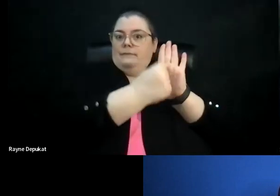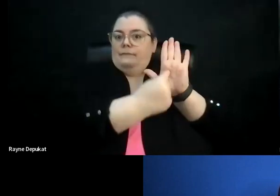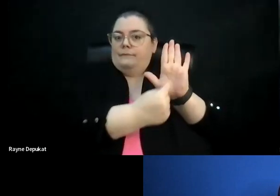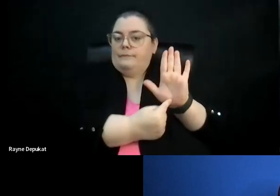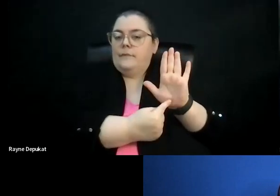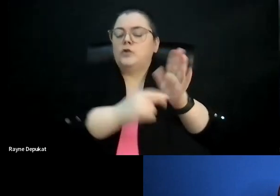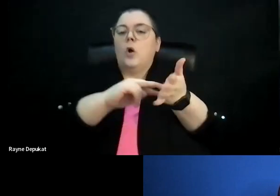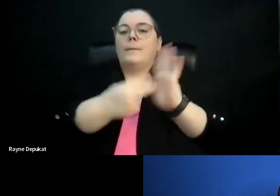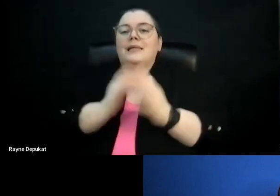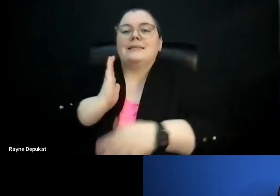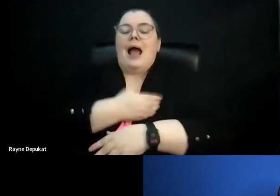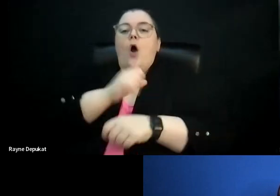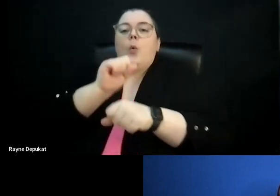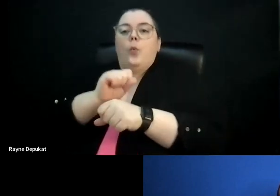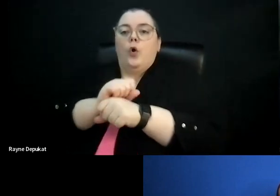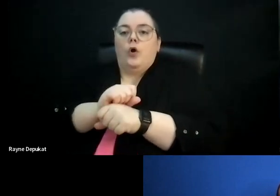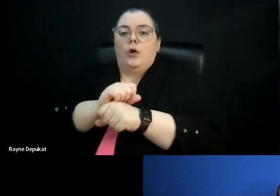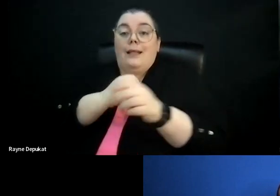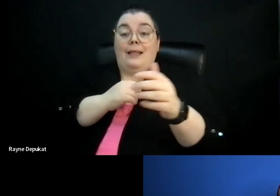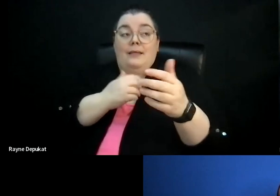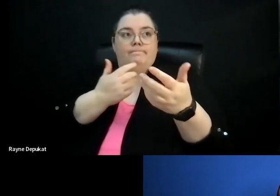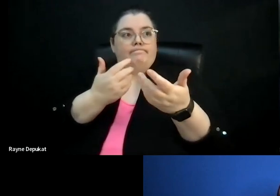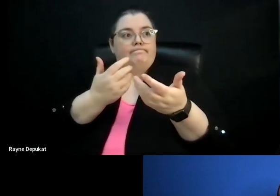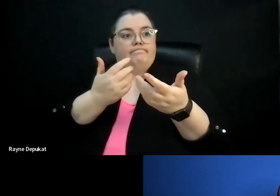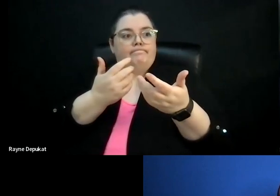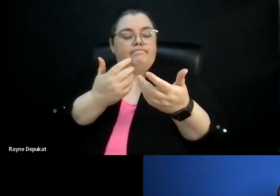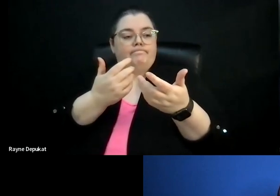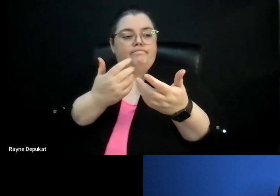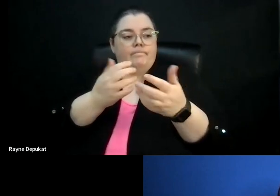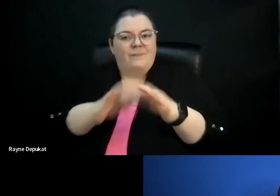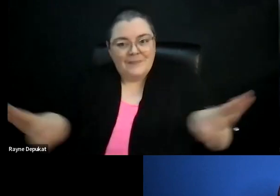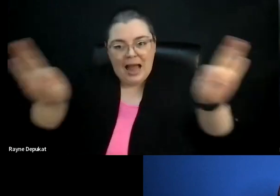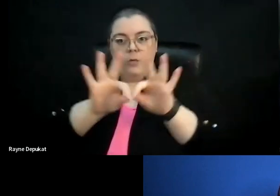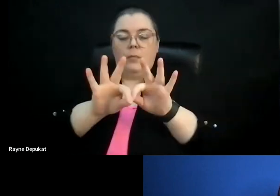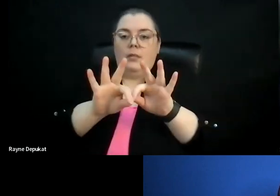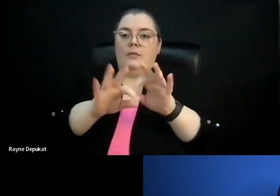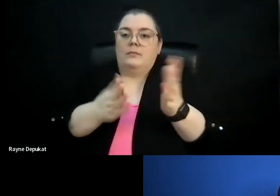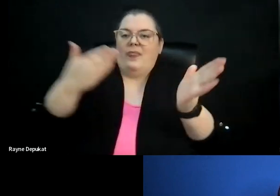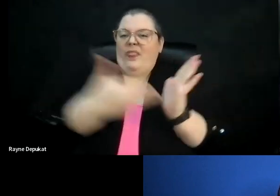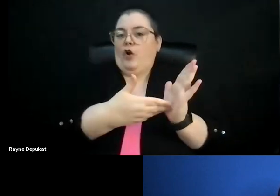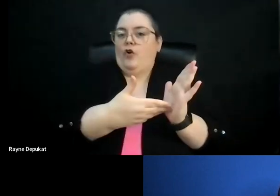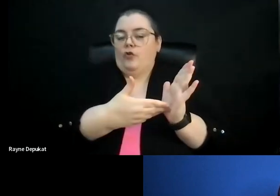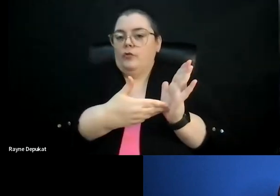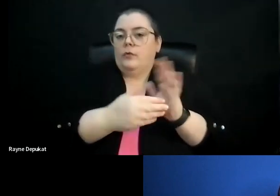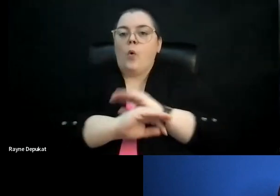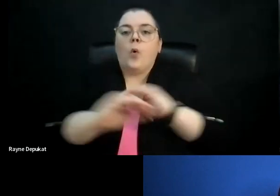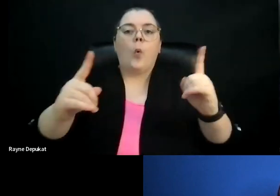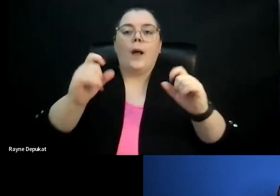to show accountability, and that this is what we have, this is what the committee has been working on, and that this is what's valued. The value is